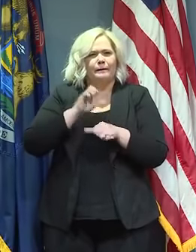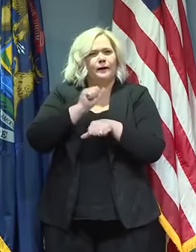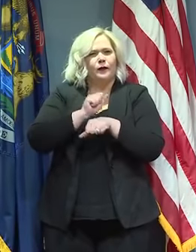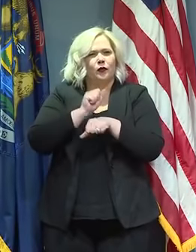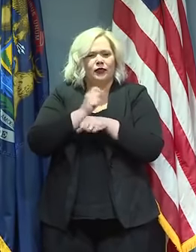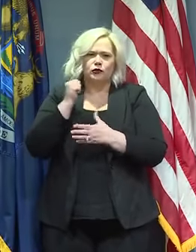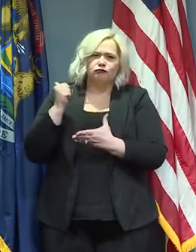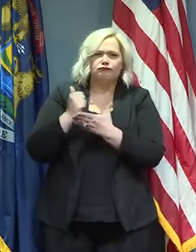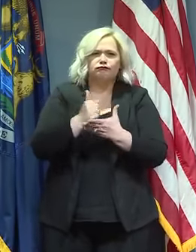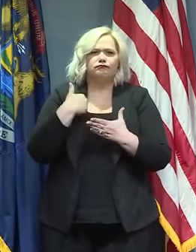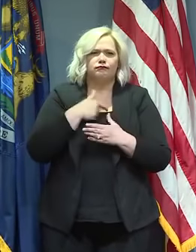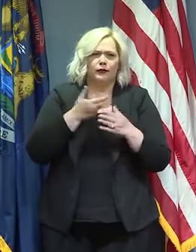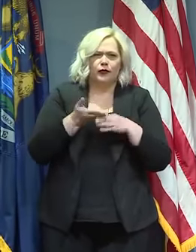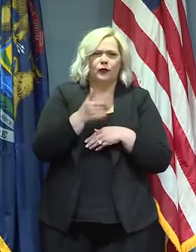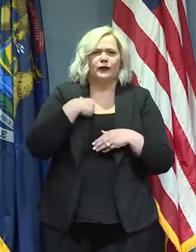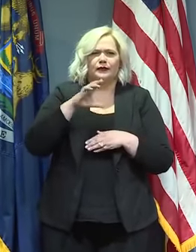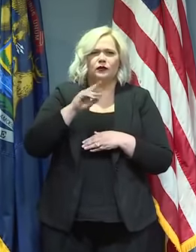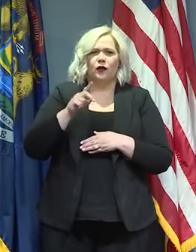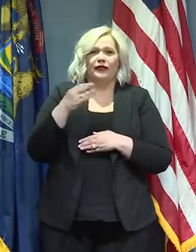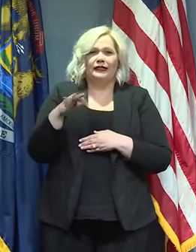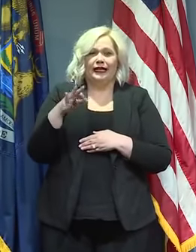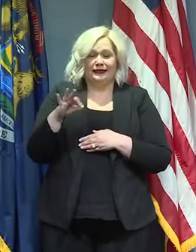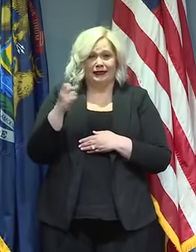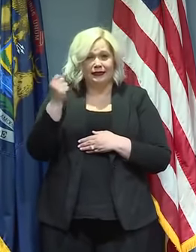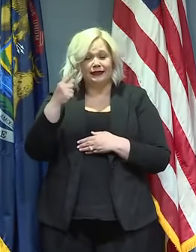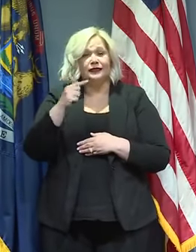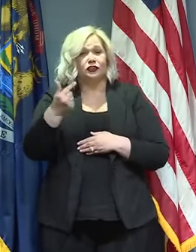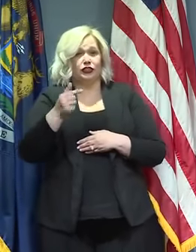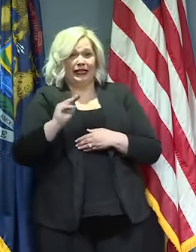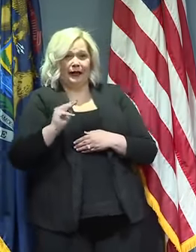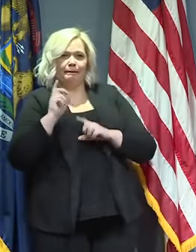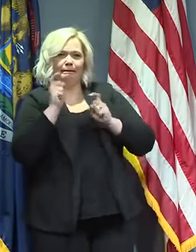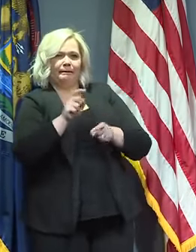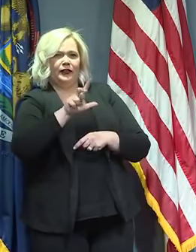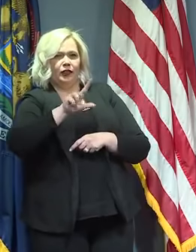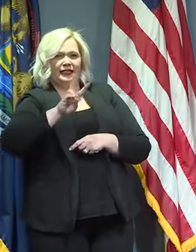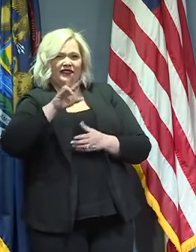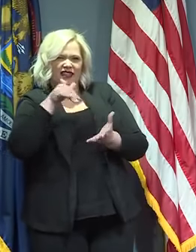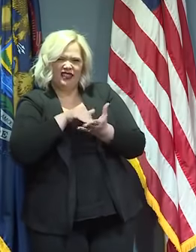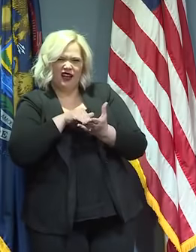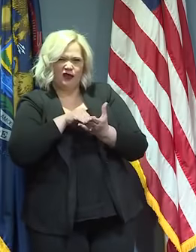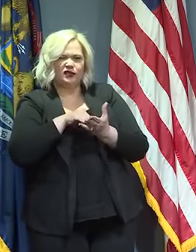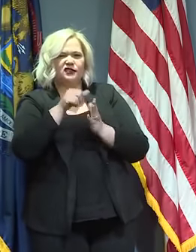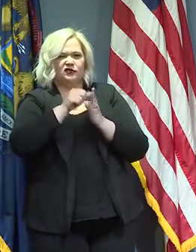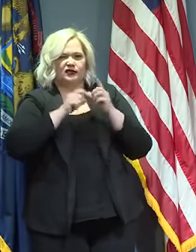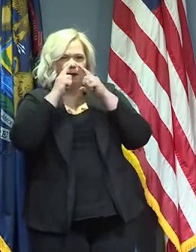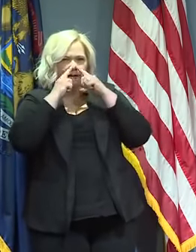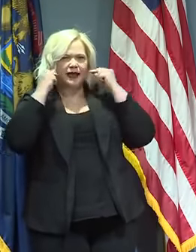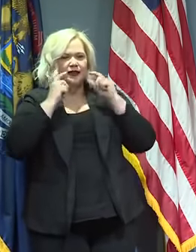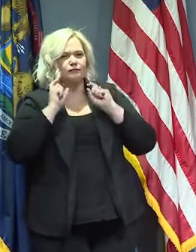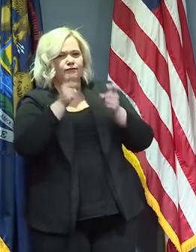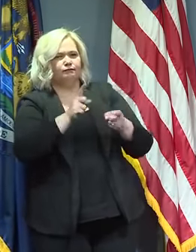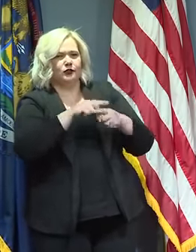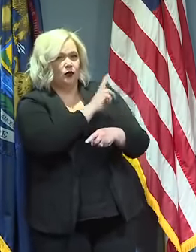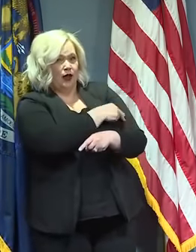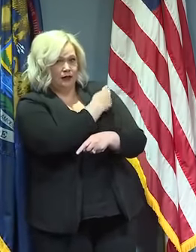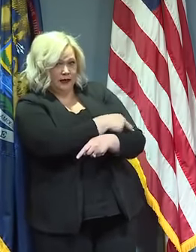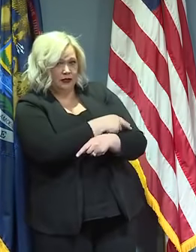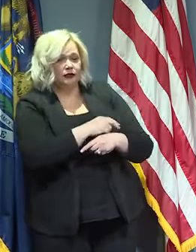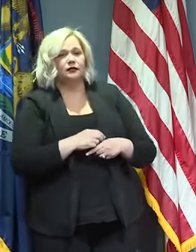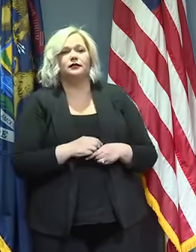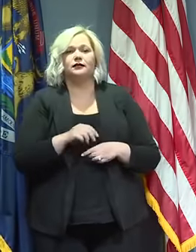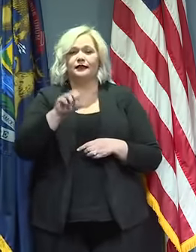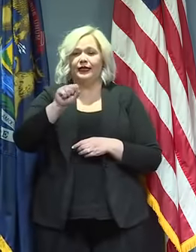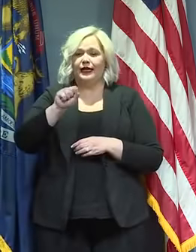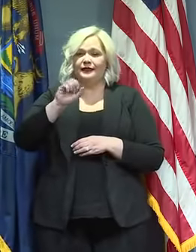through the COVID-19 pandemic. GM donated 37,000 surgical masks to Michigan hospitals.